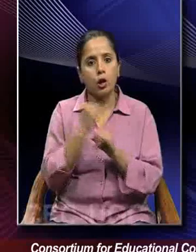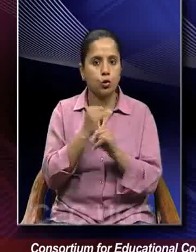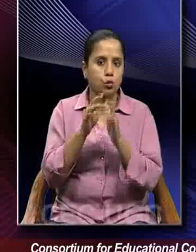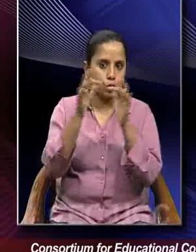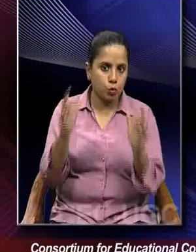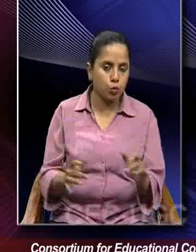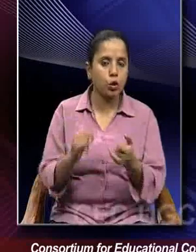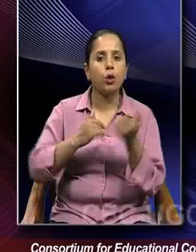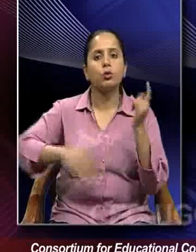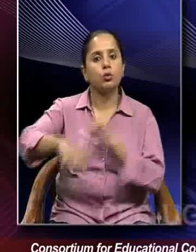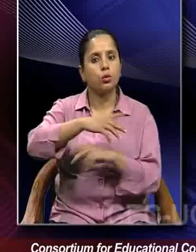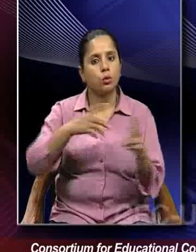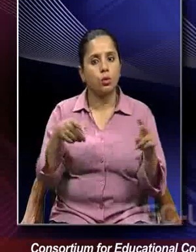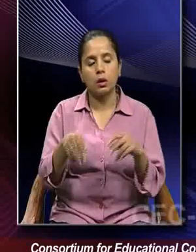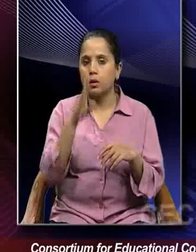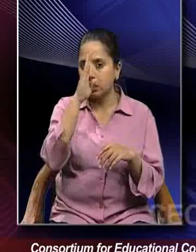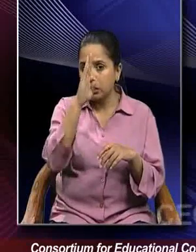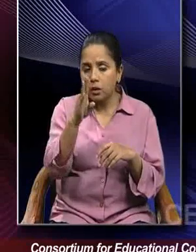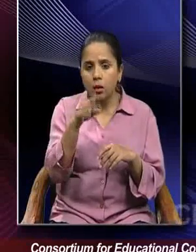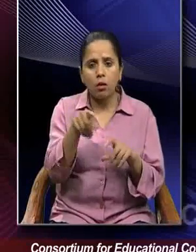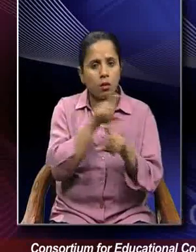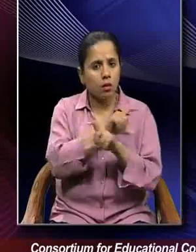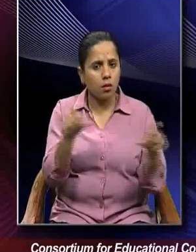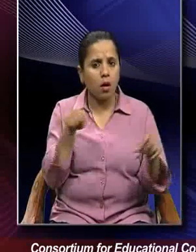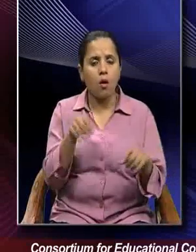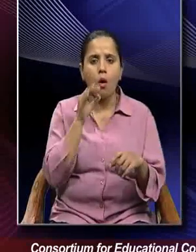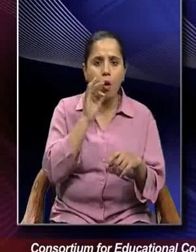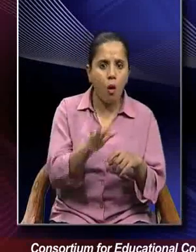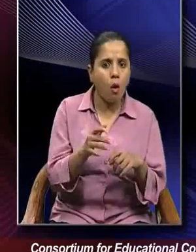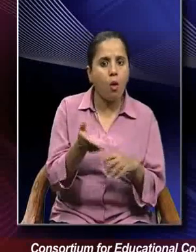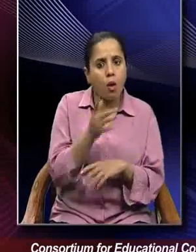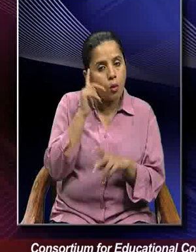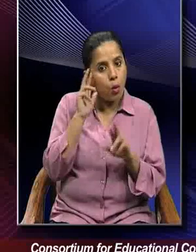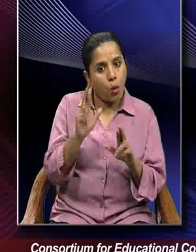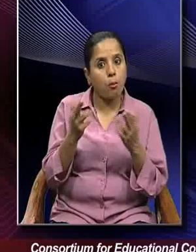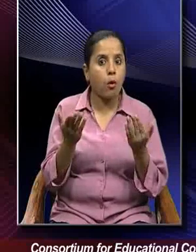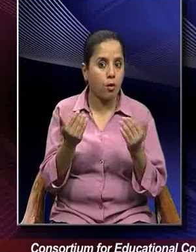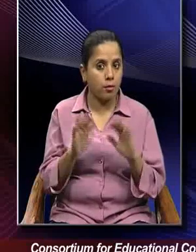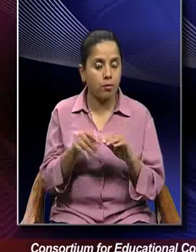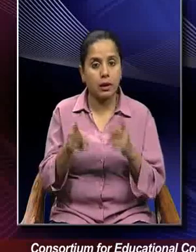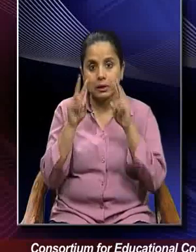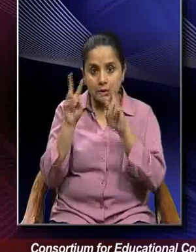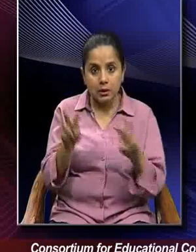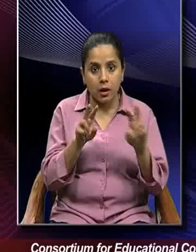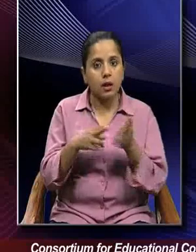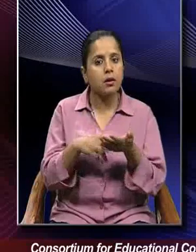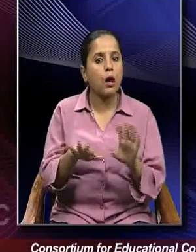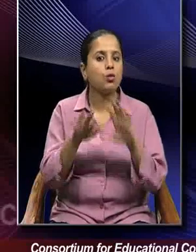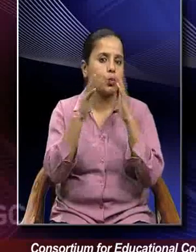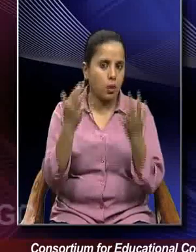and society sharply contrast with the order and predictability which is observed in the natural world.